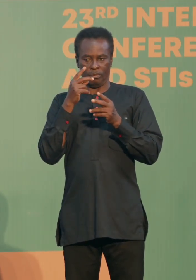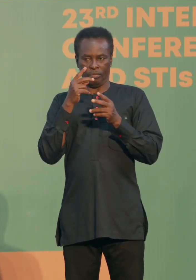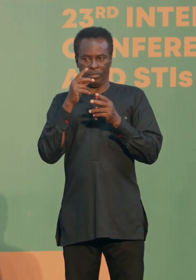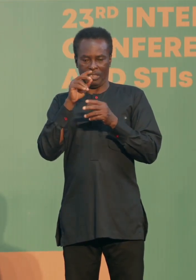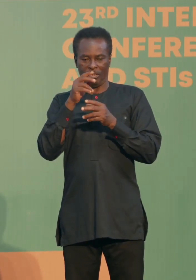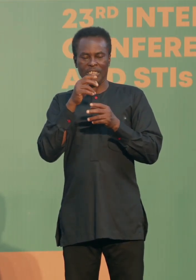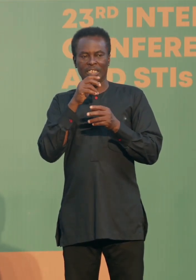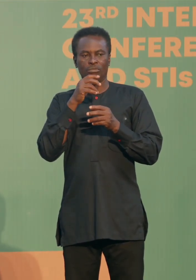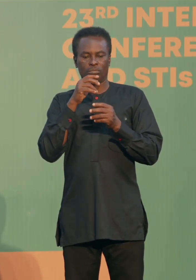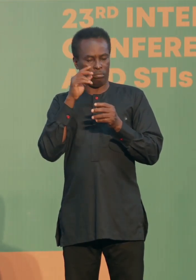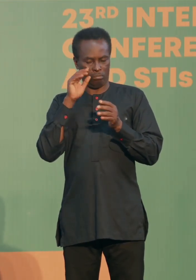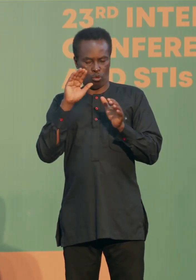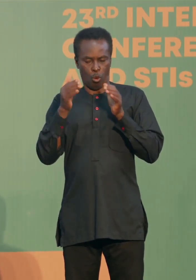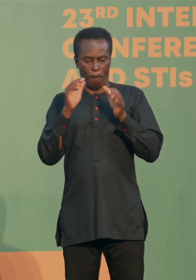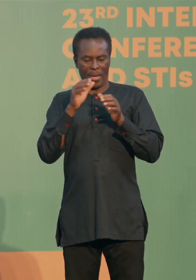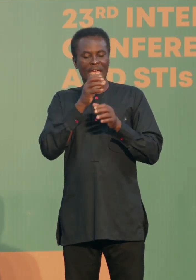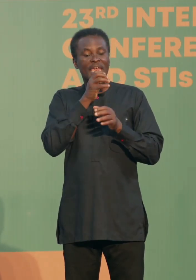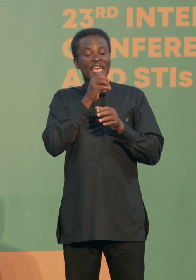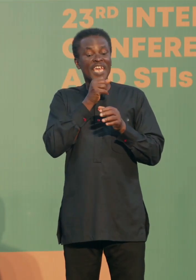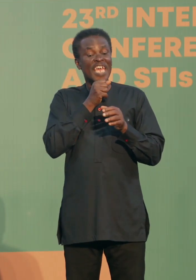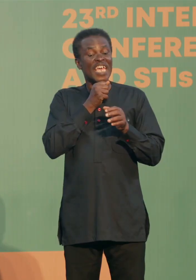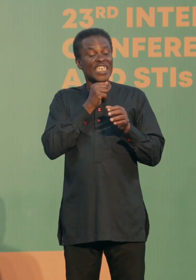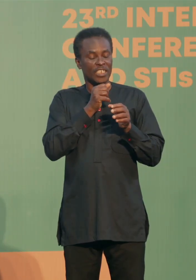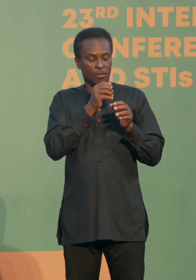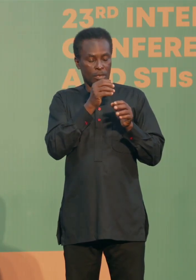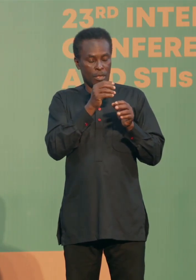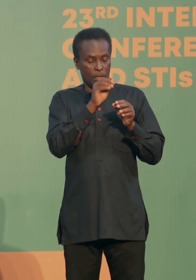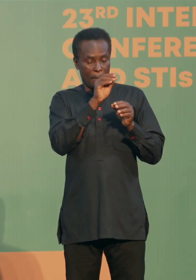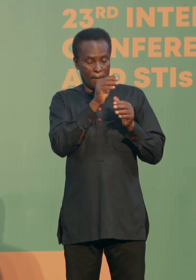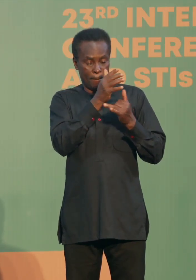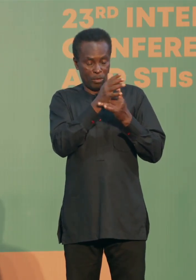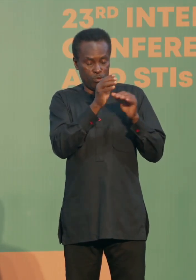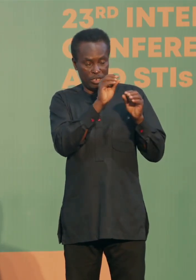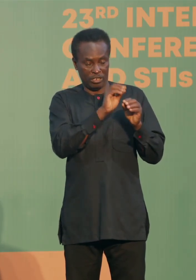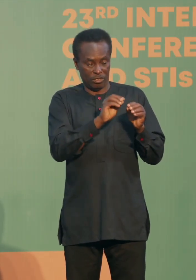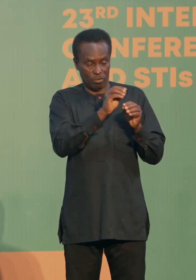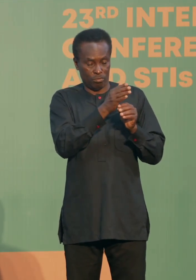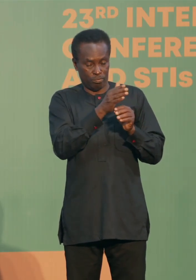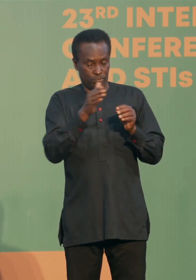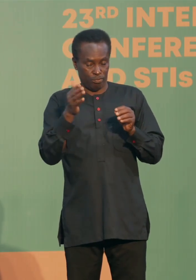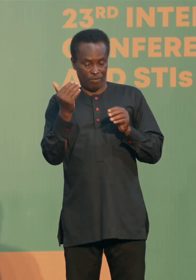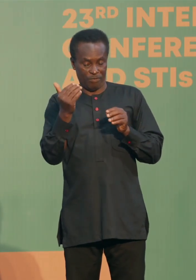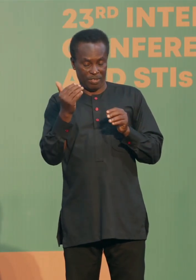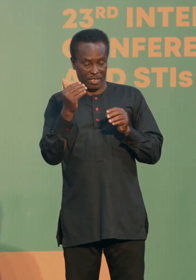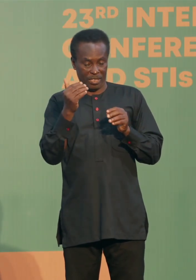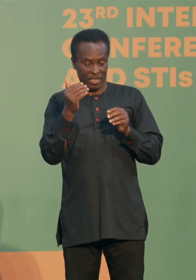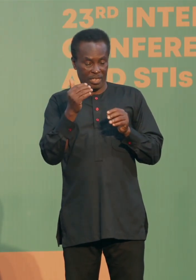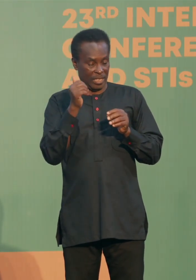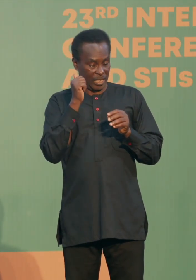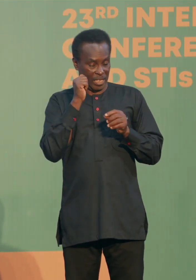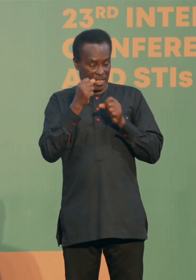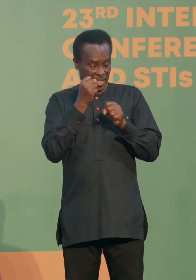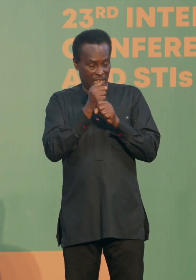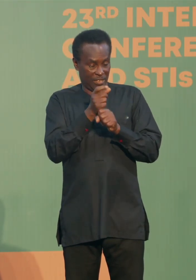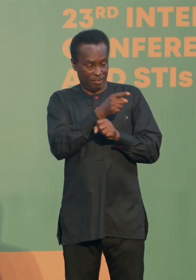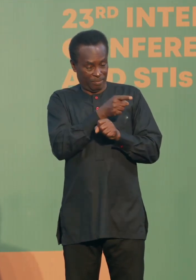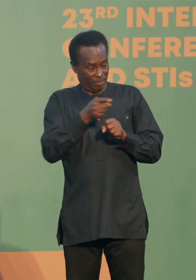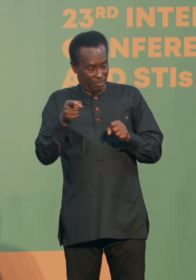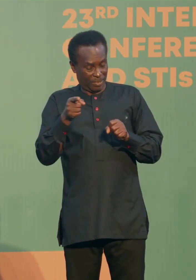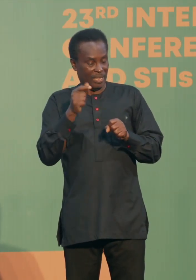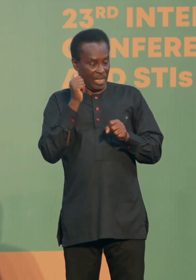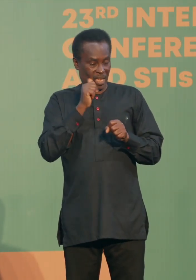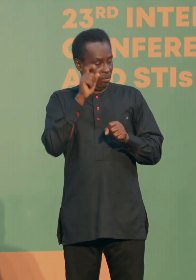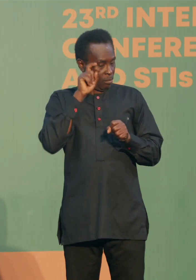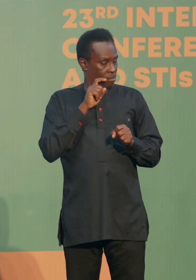ages to say between 0 to 15 years, girls are not sexually active. There is no HPV. But look